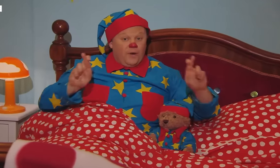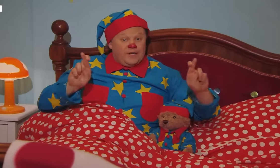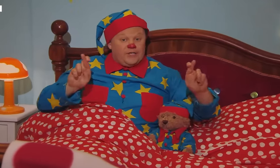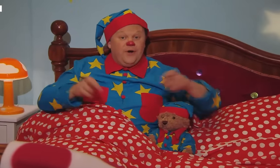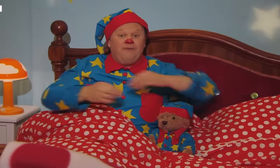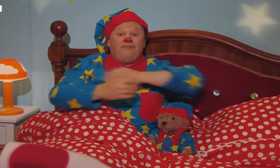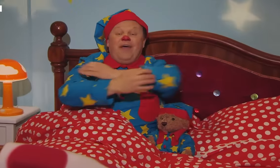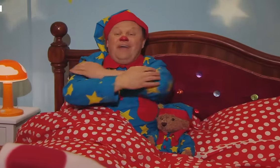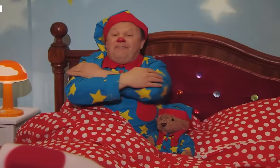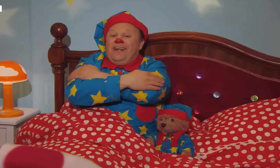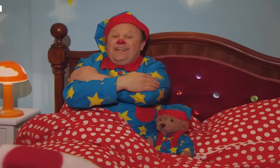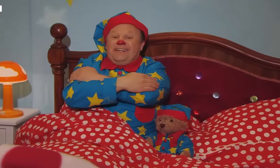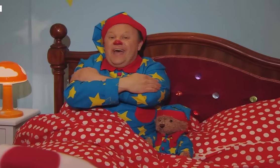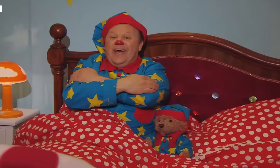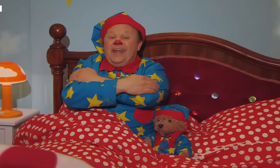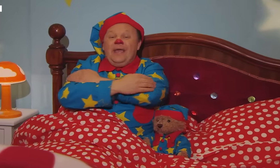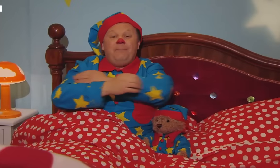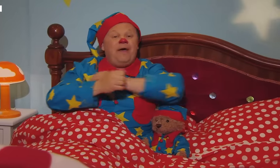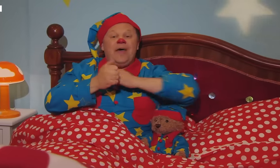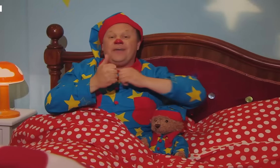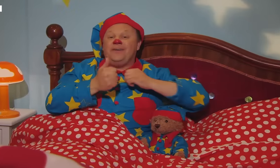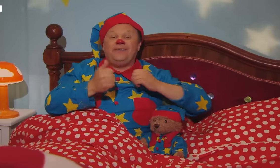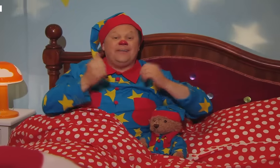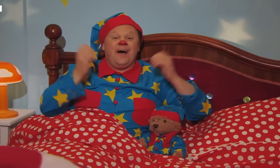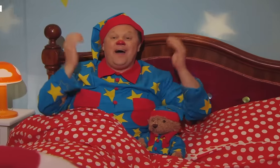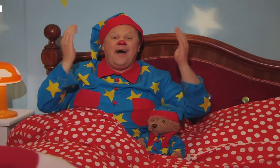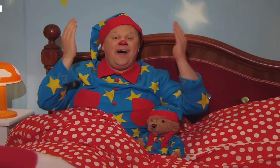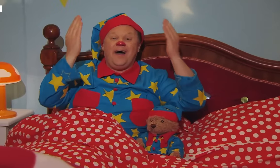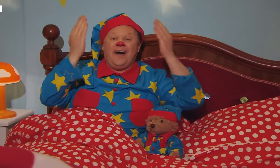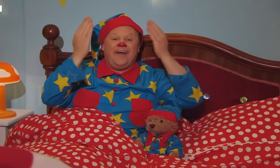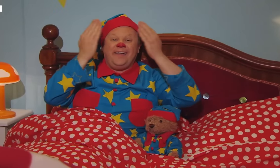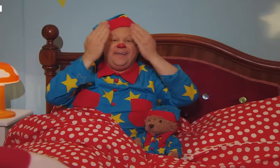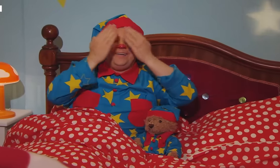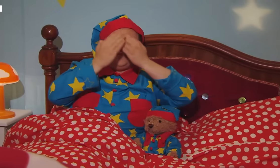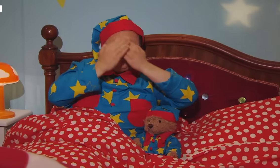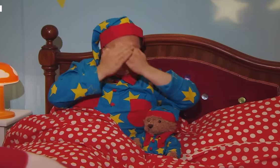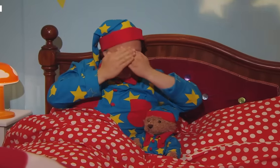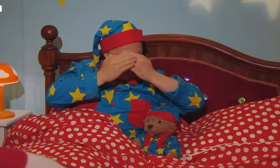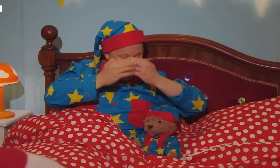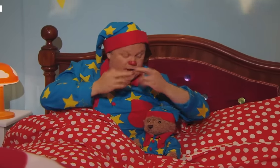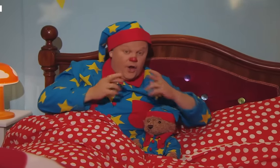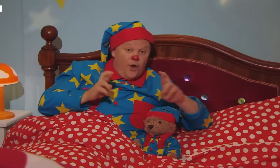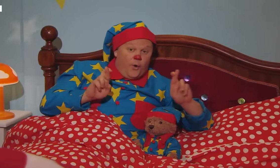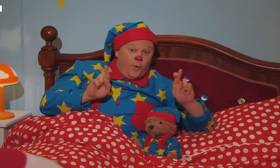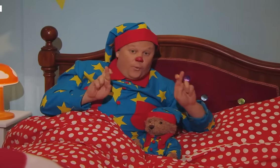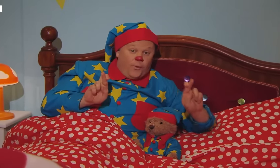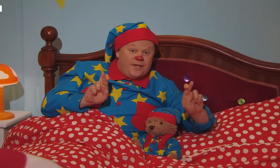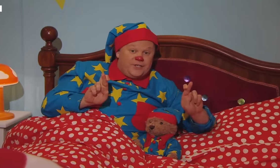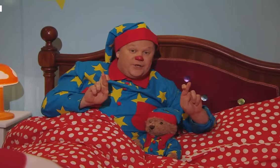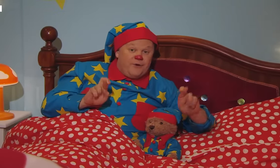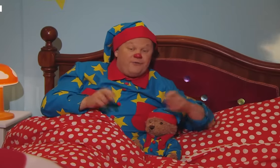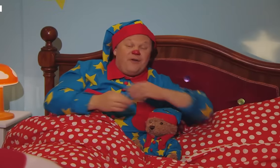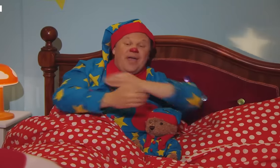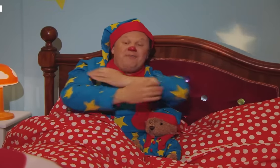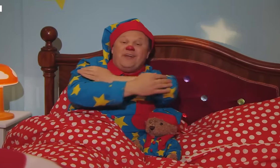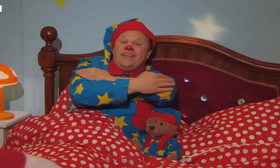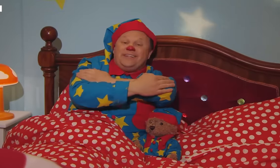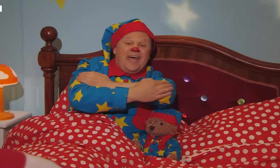Wish your favorite teddy bear good night. Wish your favorite